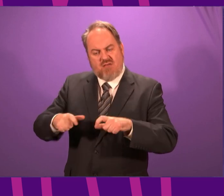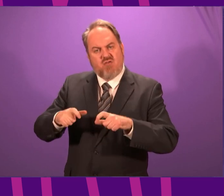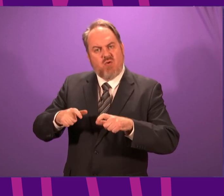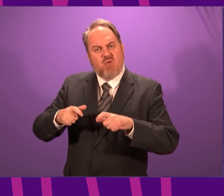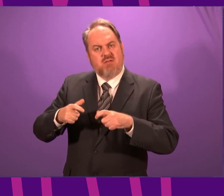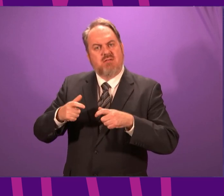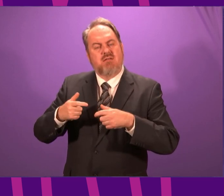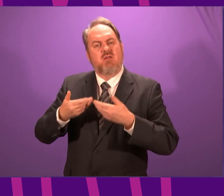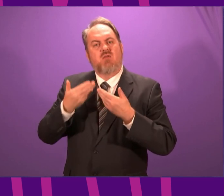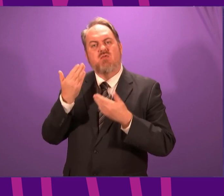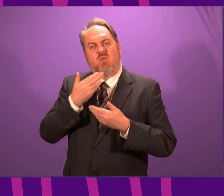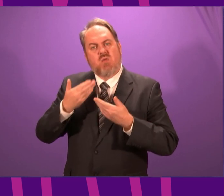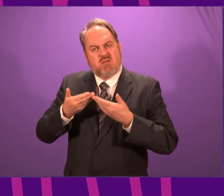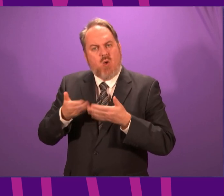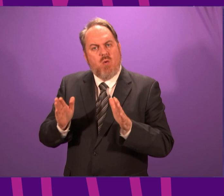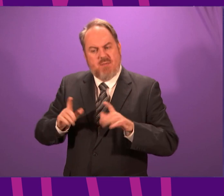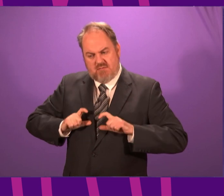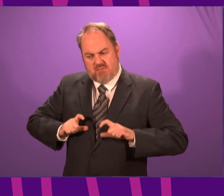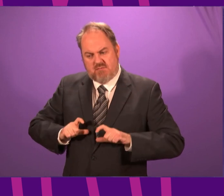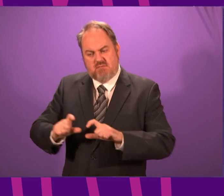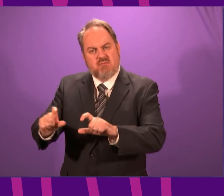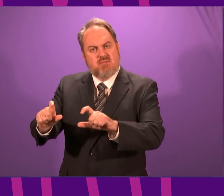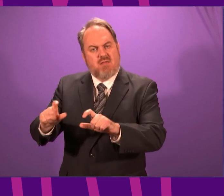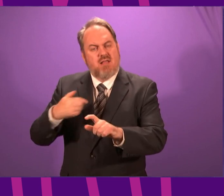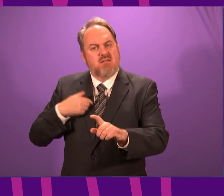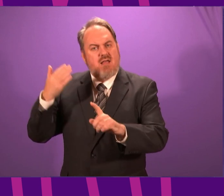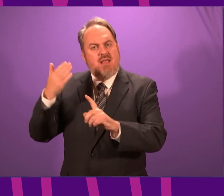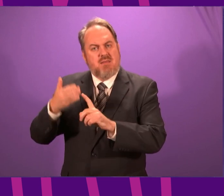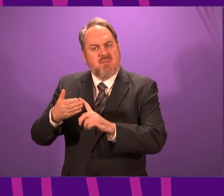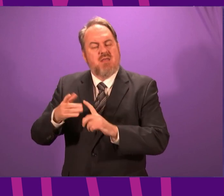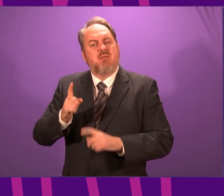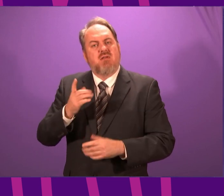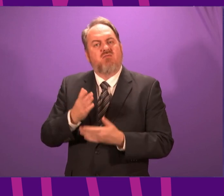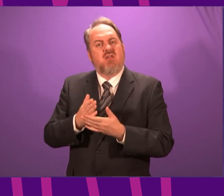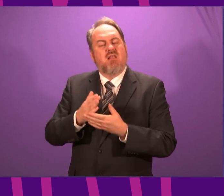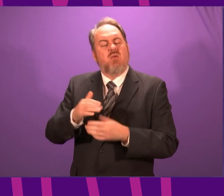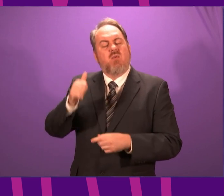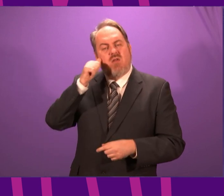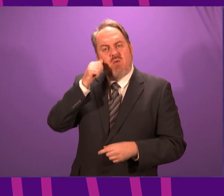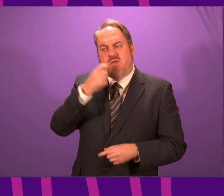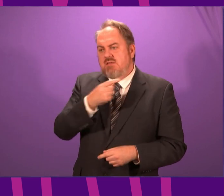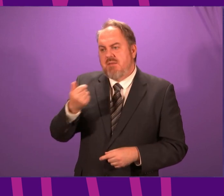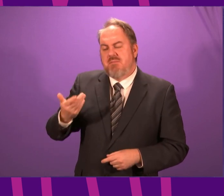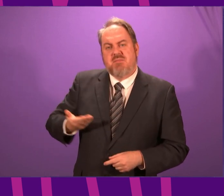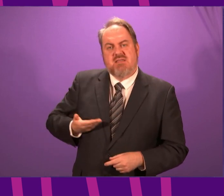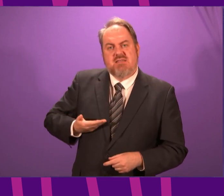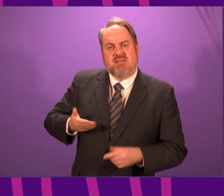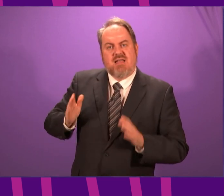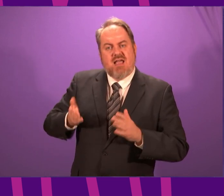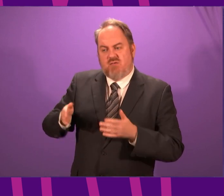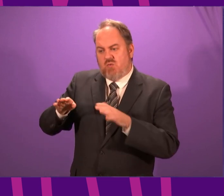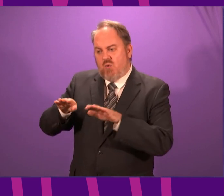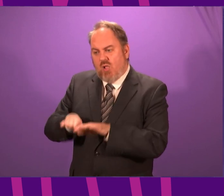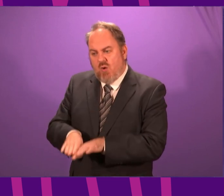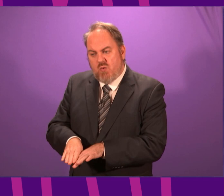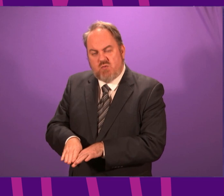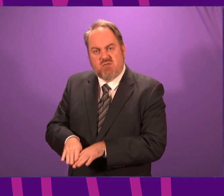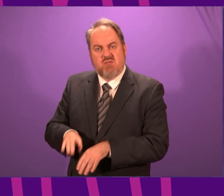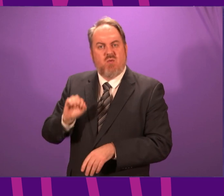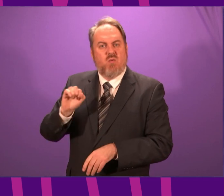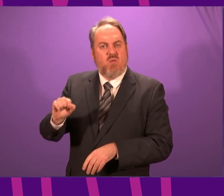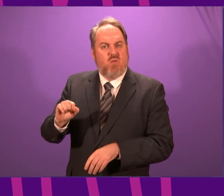promise that an economic package is put in place to support those businesses that may be required to close or have their operations